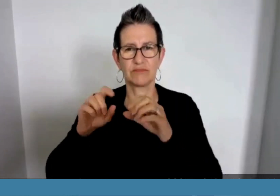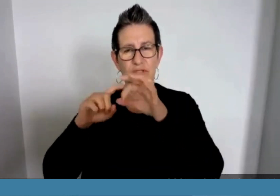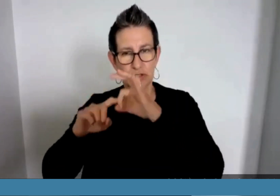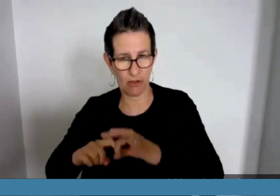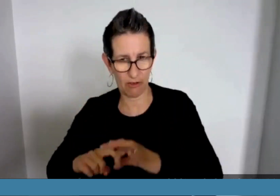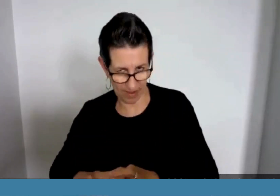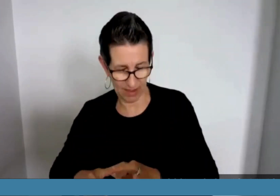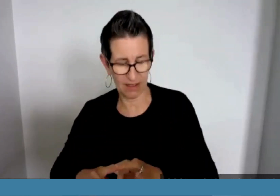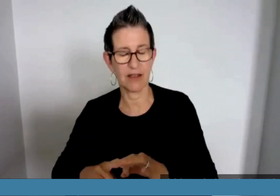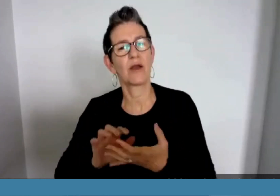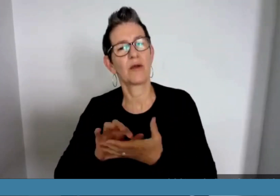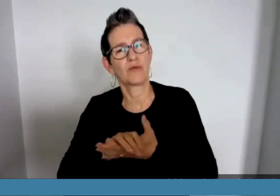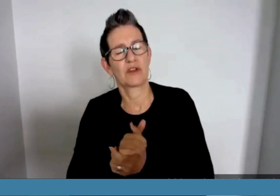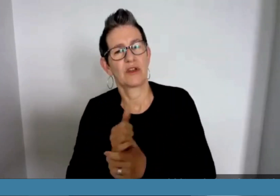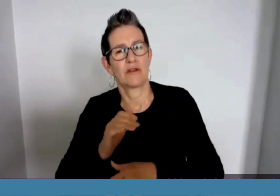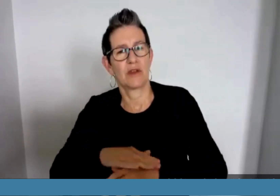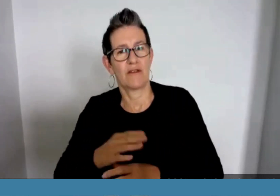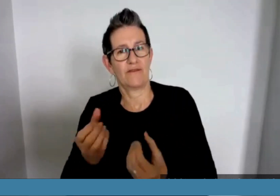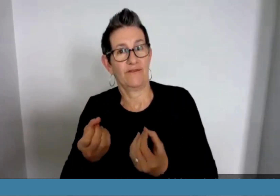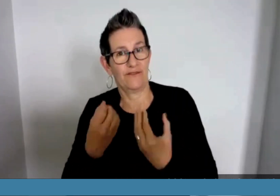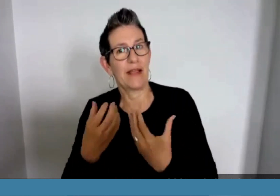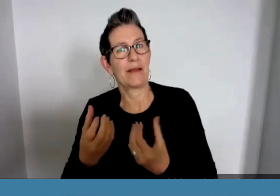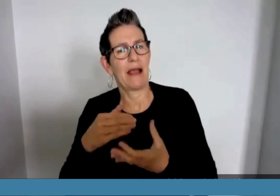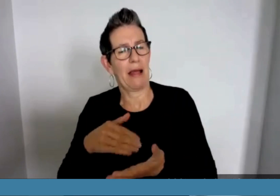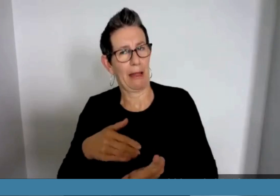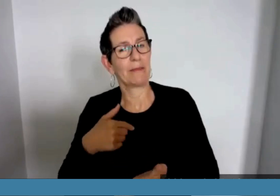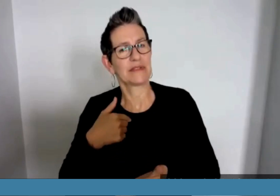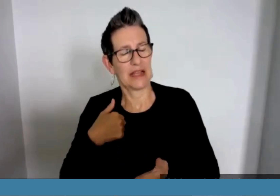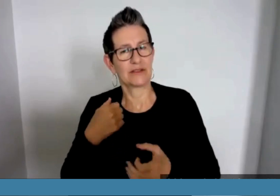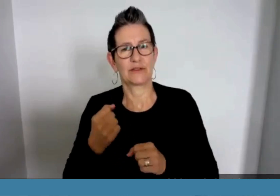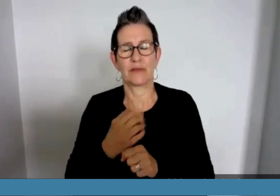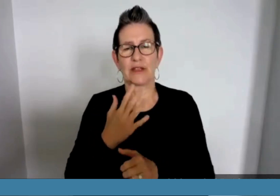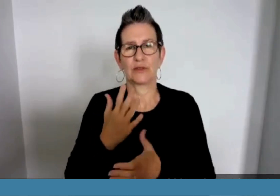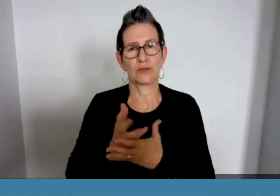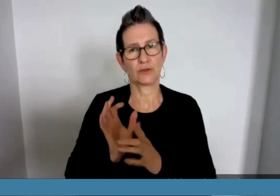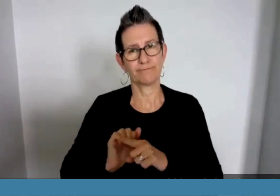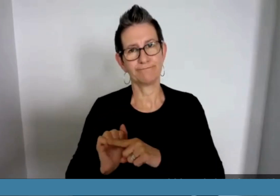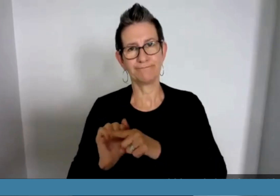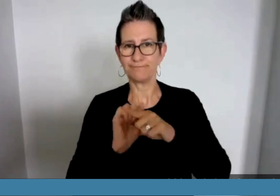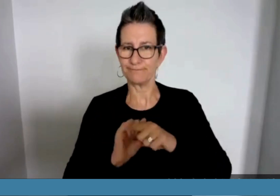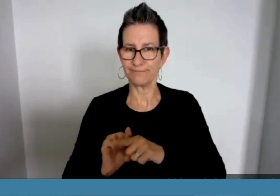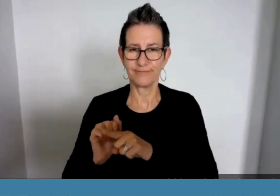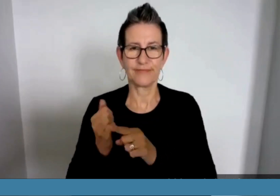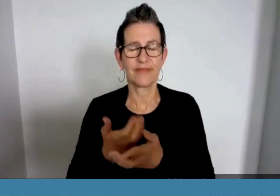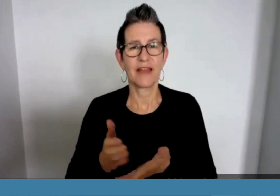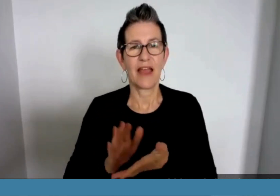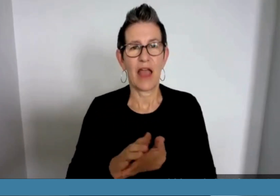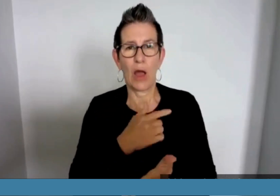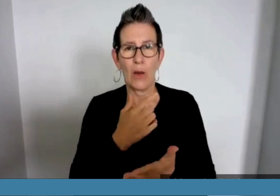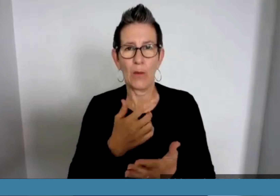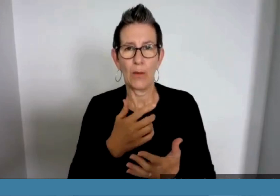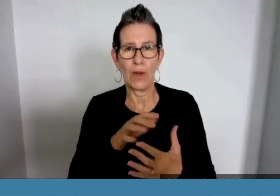really appreciate your feedback. It helps us to continue to improve how we engage with you all.